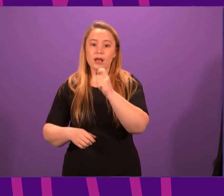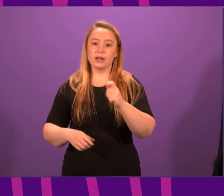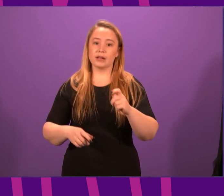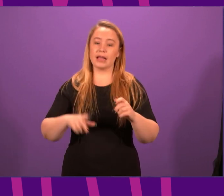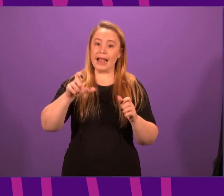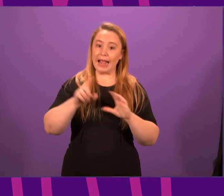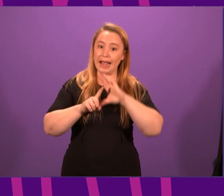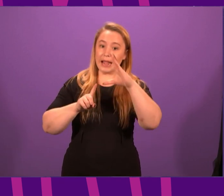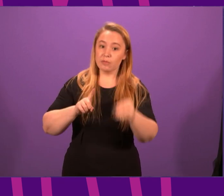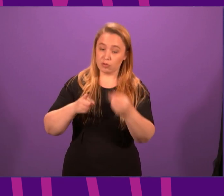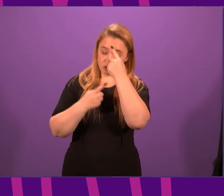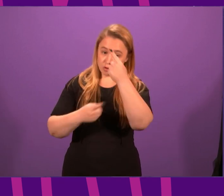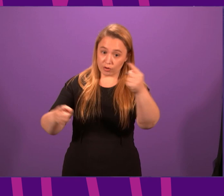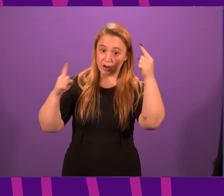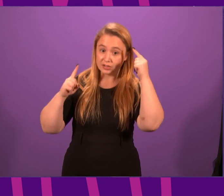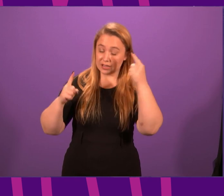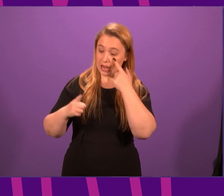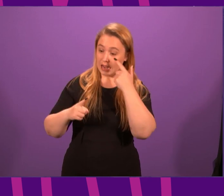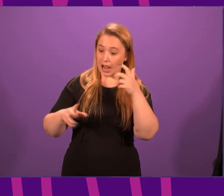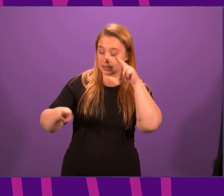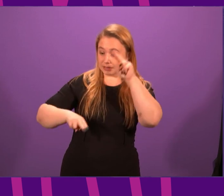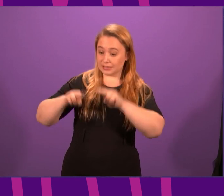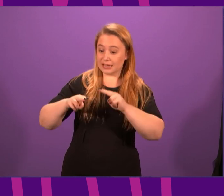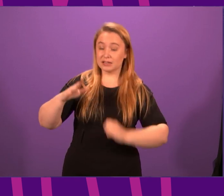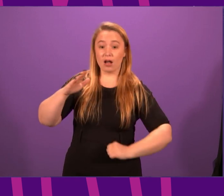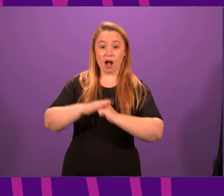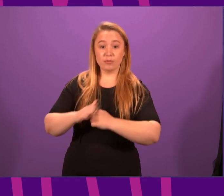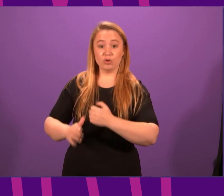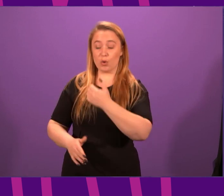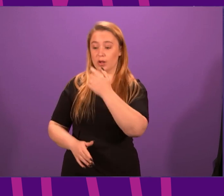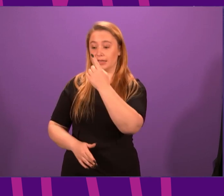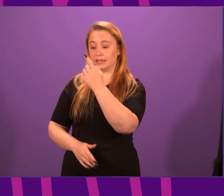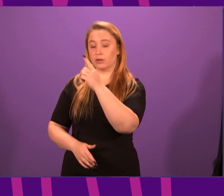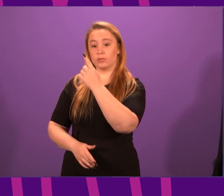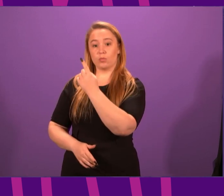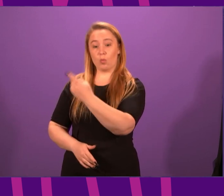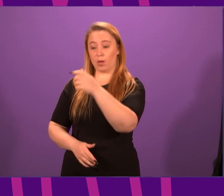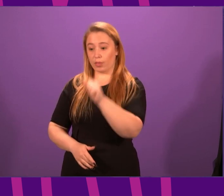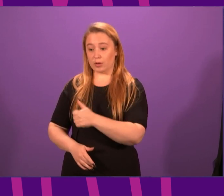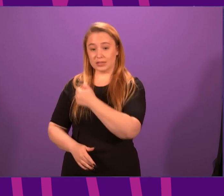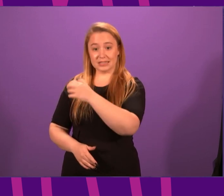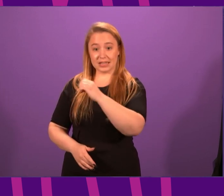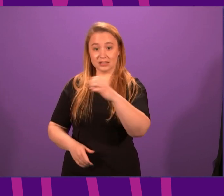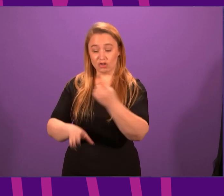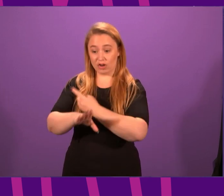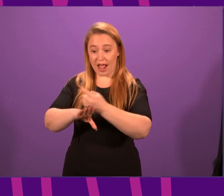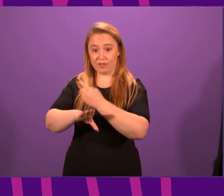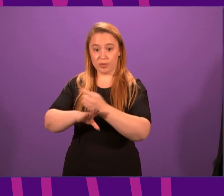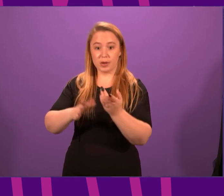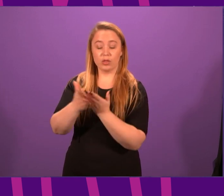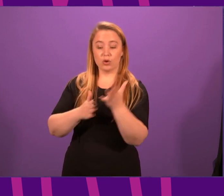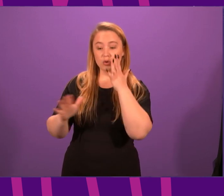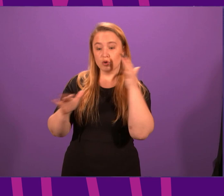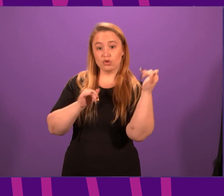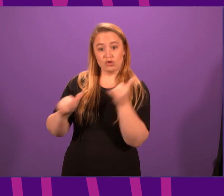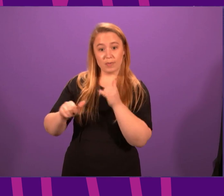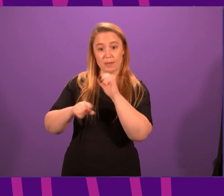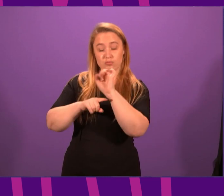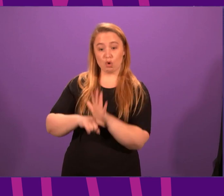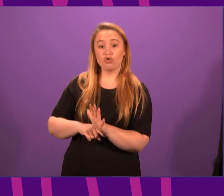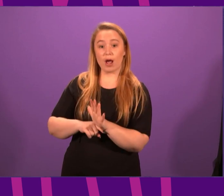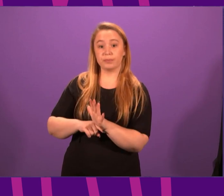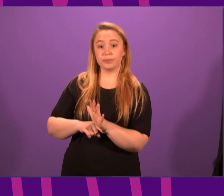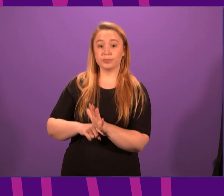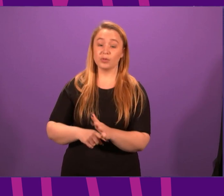Cambridge, for example, can now test up to 16,000 people per week as part of their own screening programme. So I call